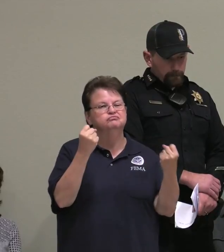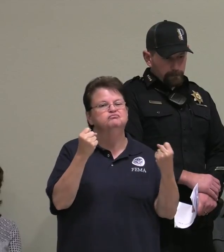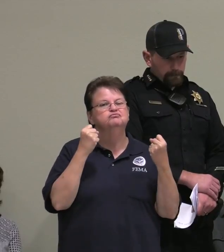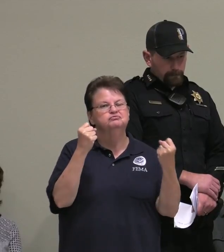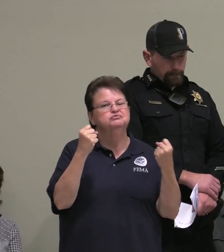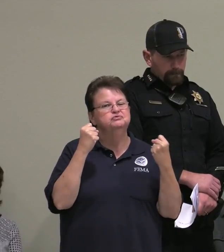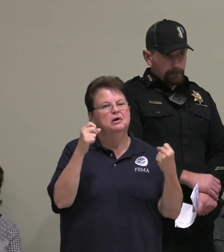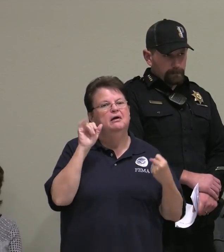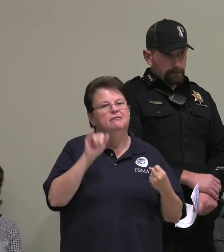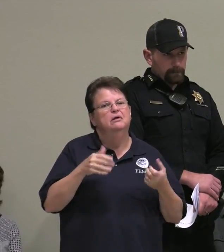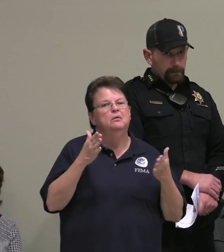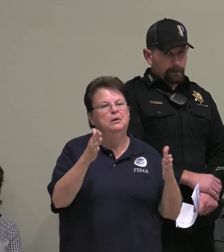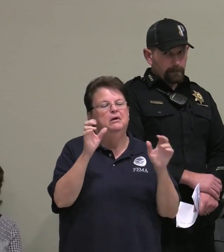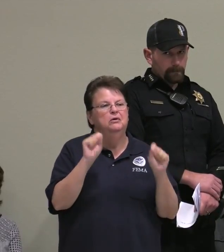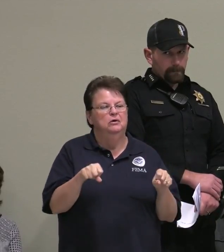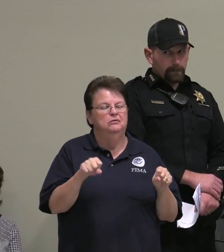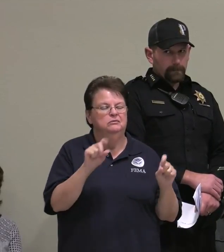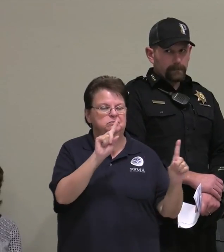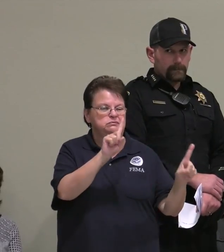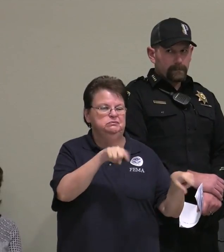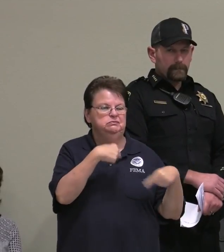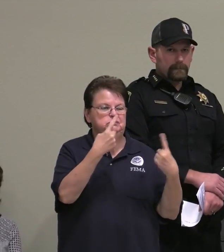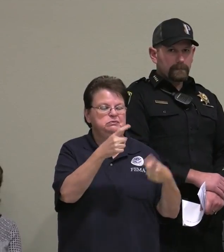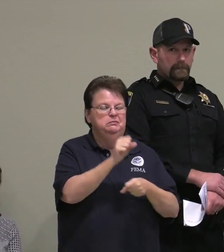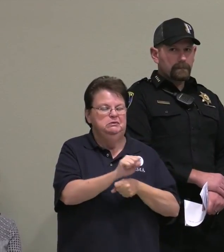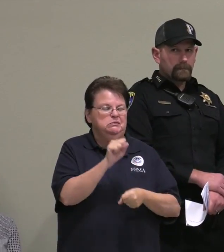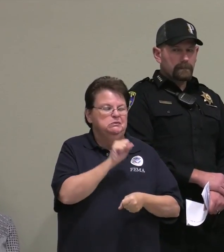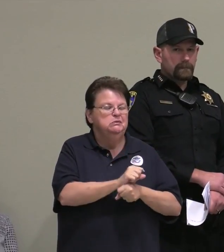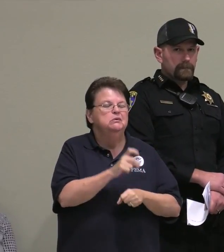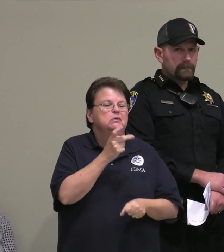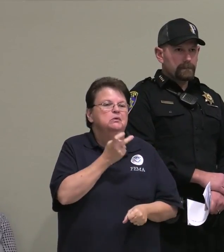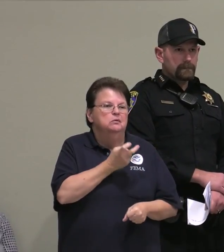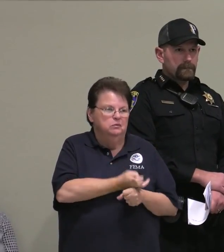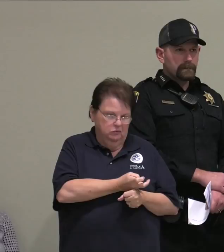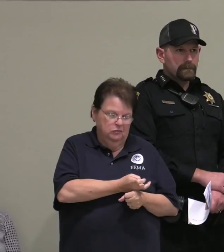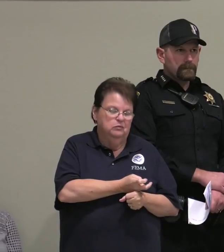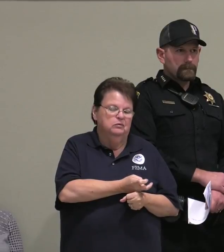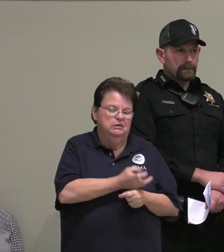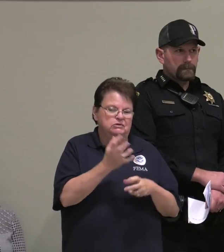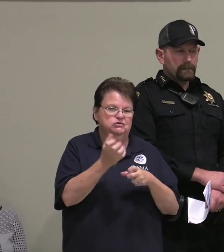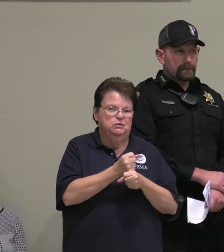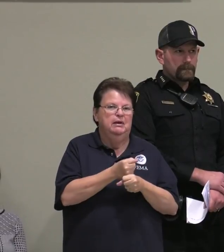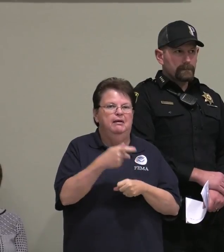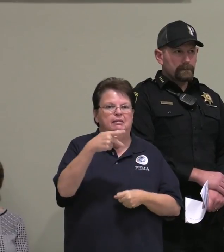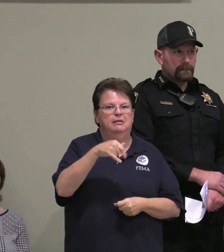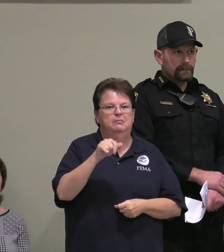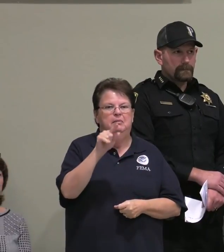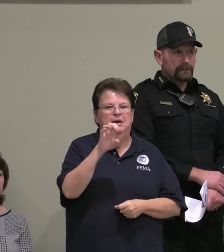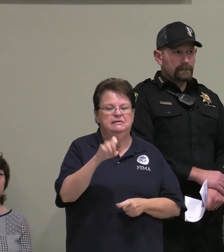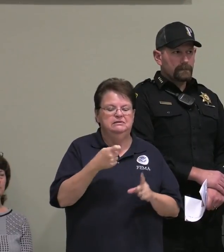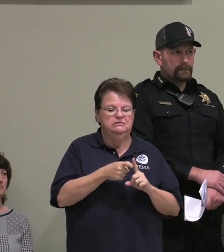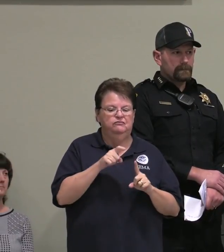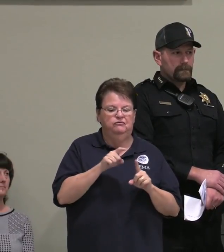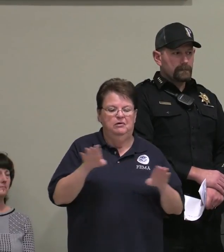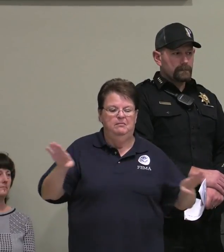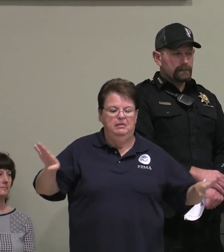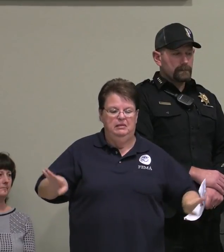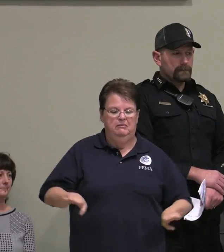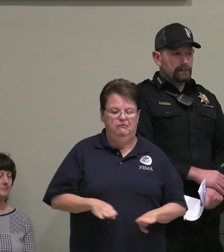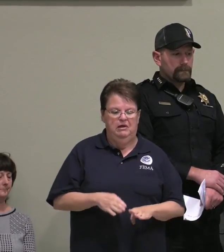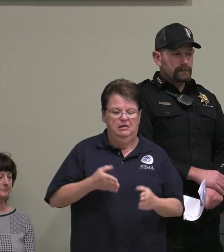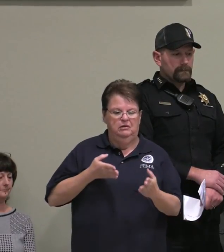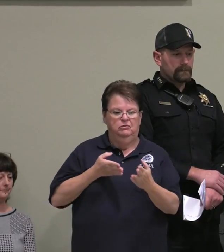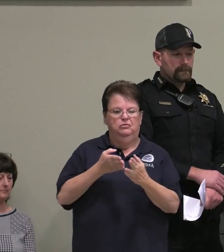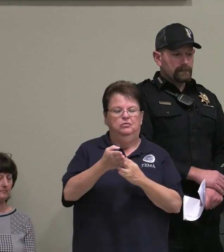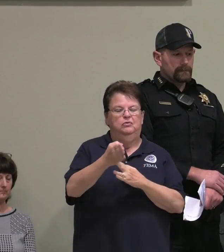That said, from the very moment, we've been working very, very hard to get the passage from the valley through Paradise